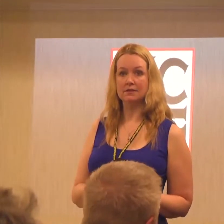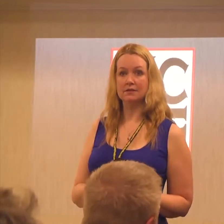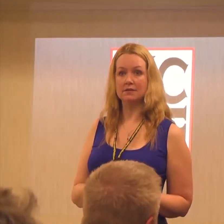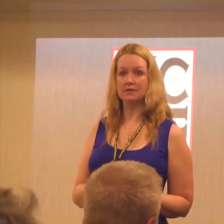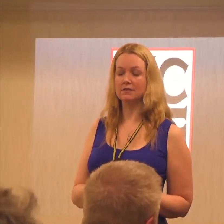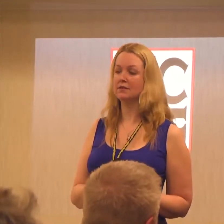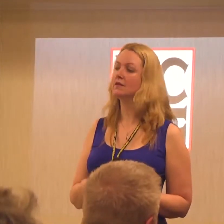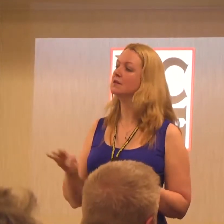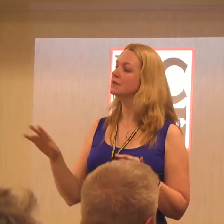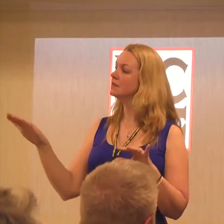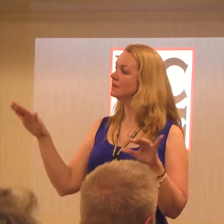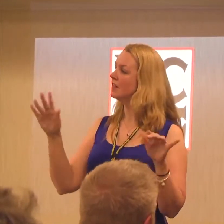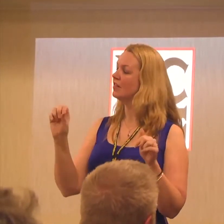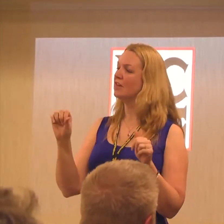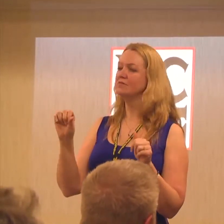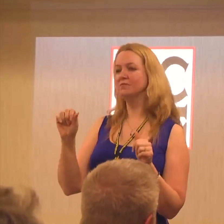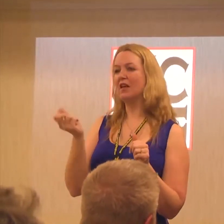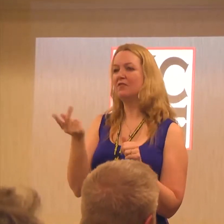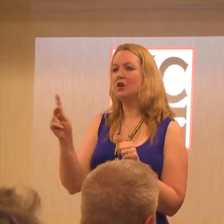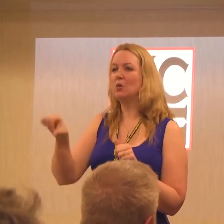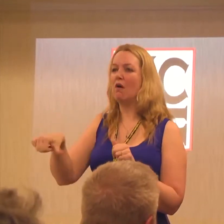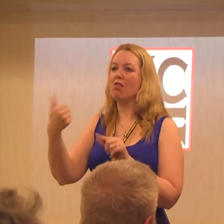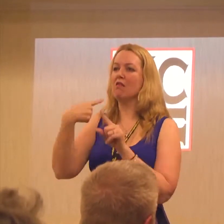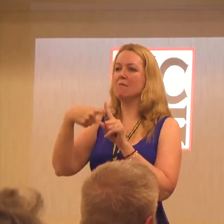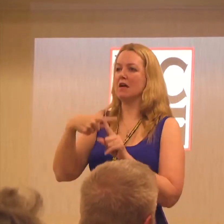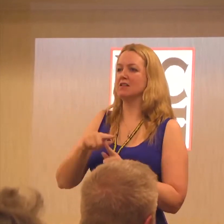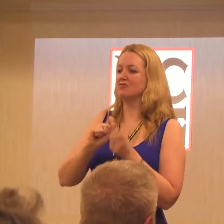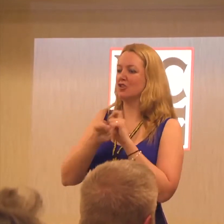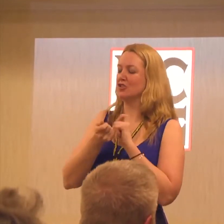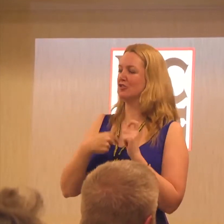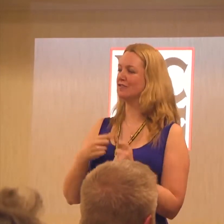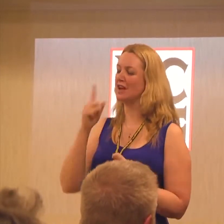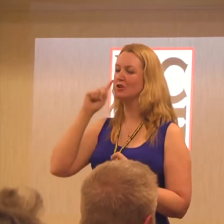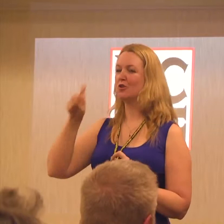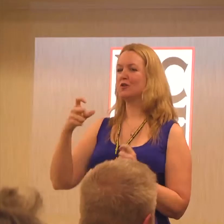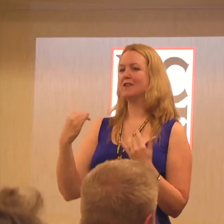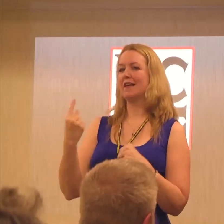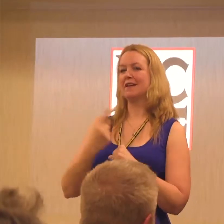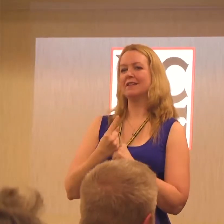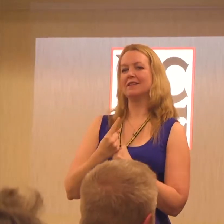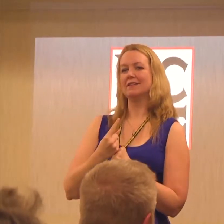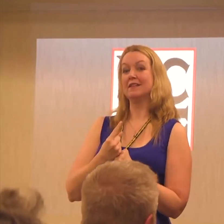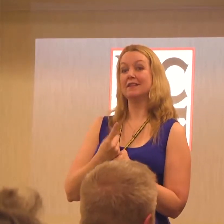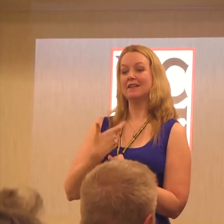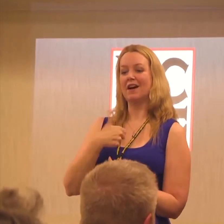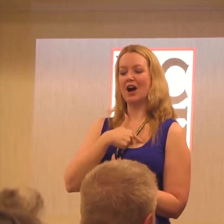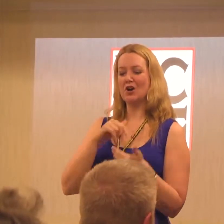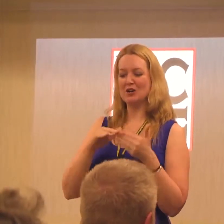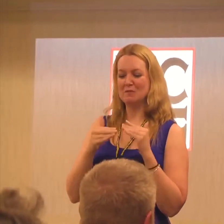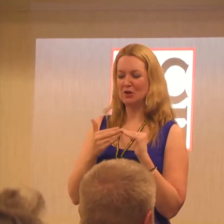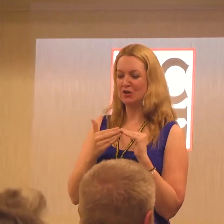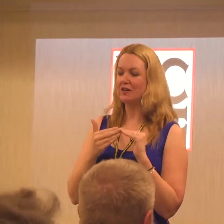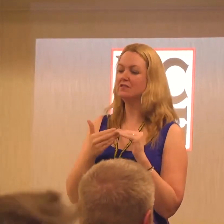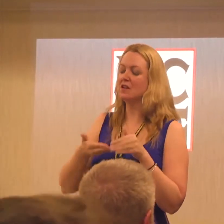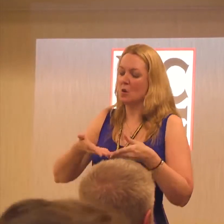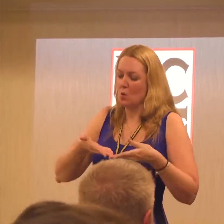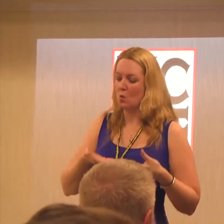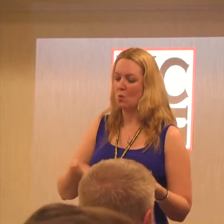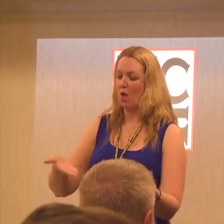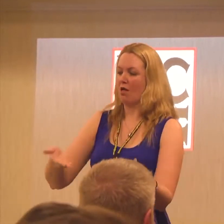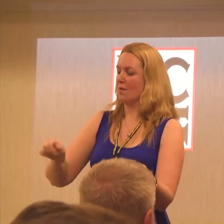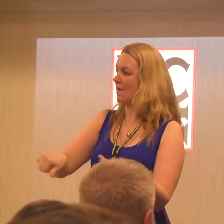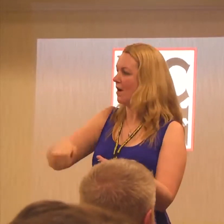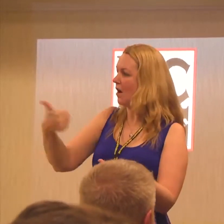There are a few other positive changes I see today. We have allowed our communities to welcome